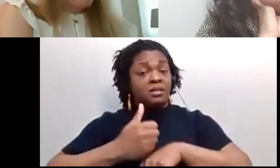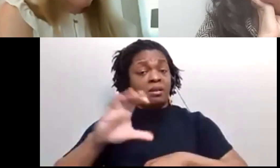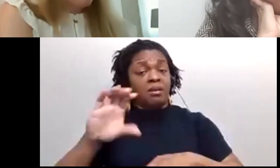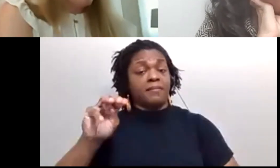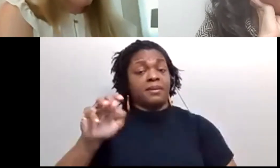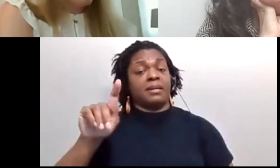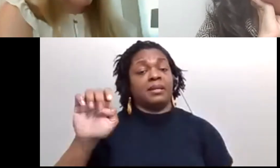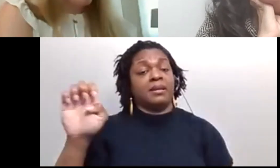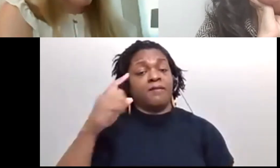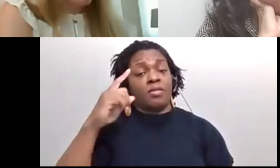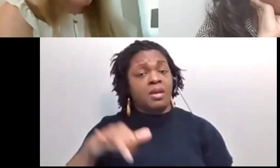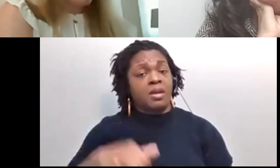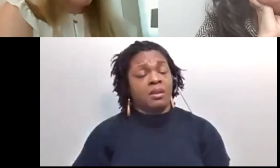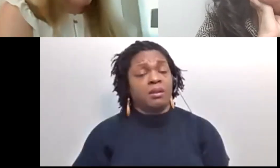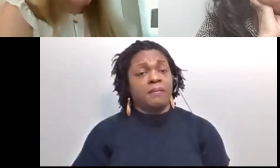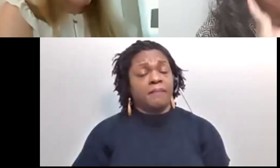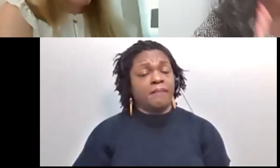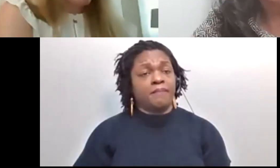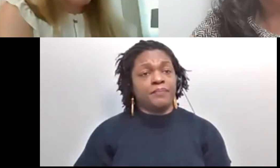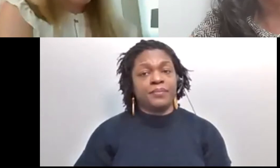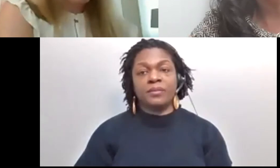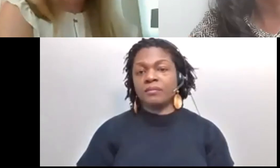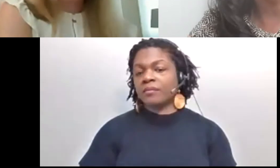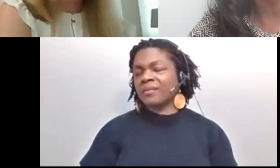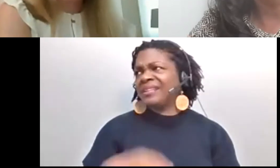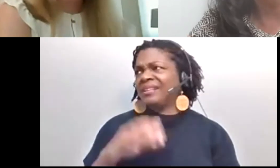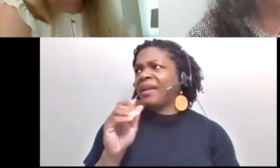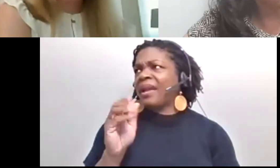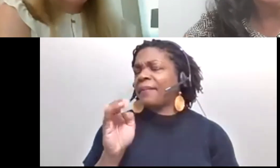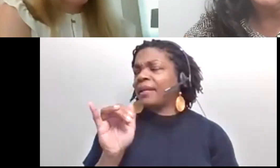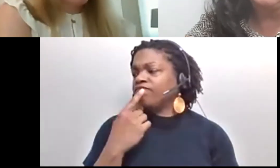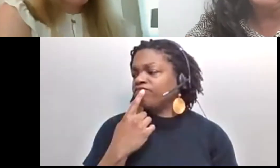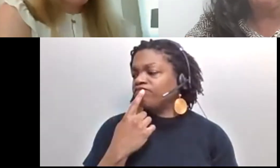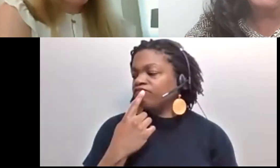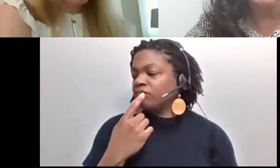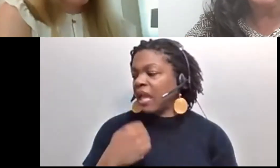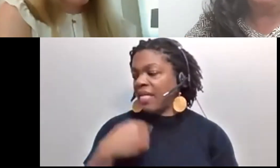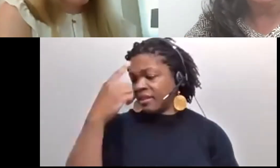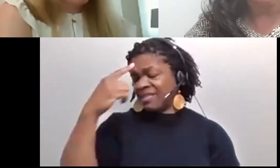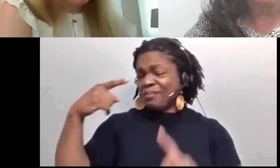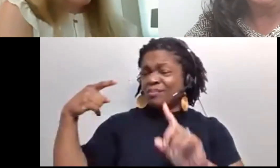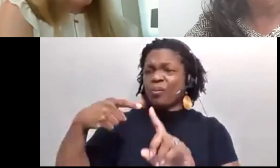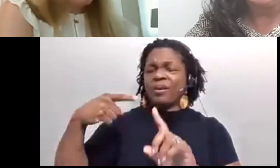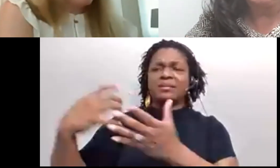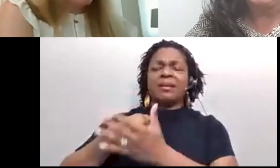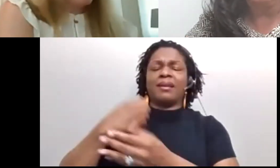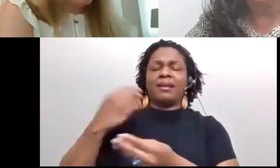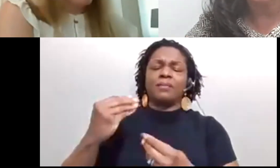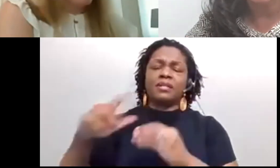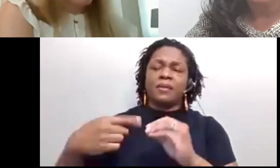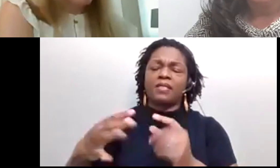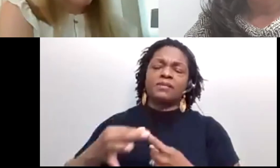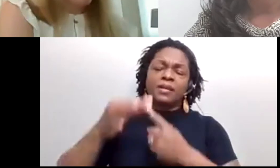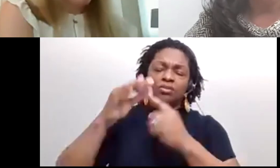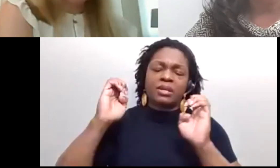Yeah, I'm wondering though, I think that's the point of that would be to get the information about the special ed advisory